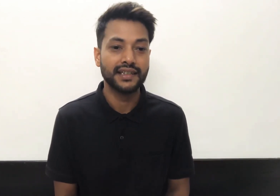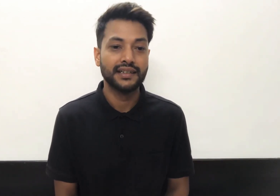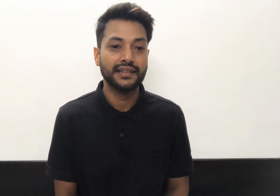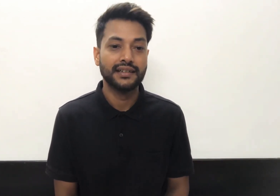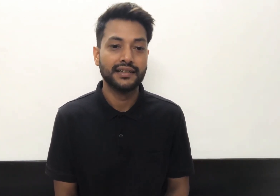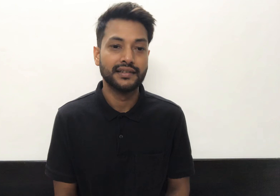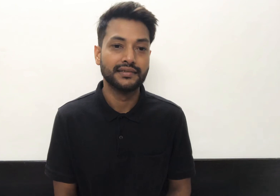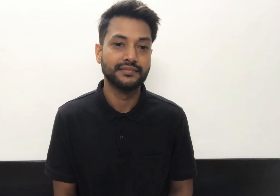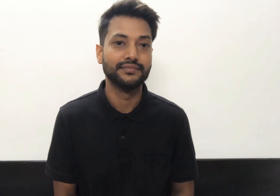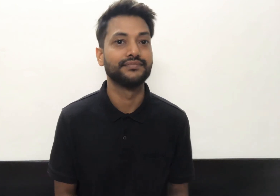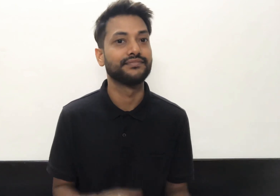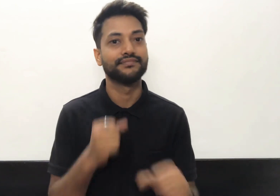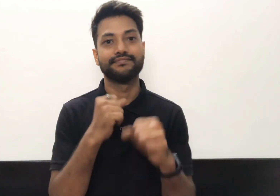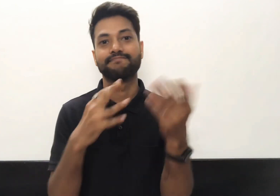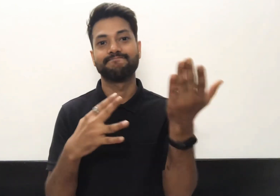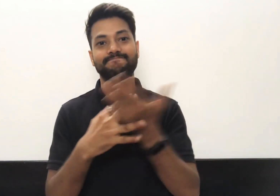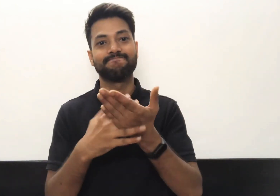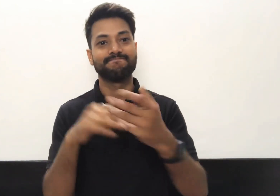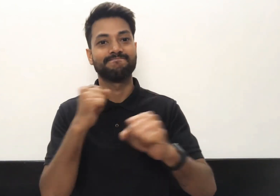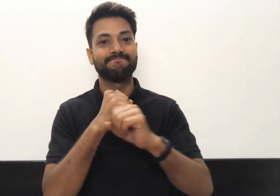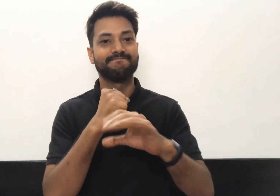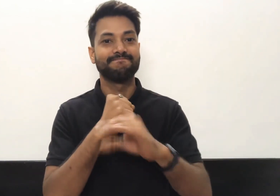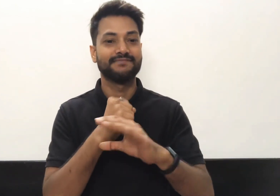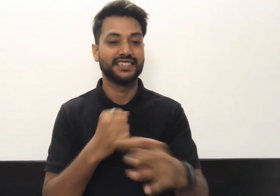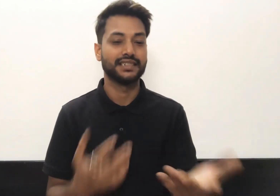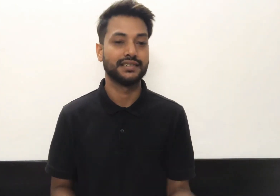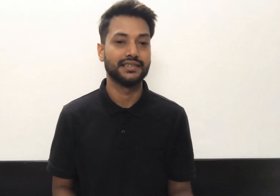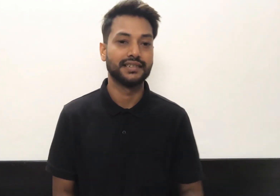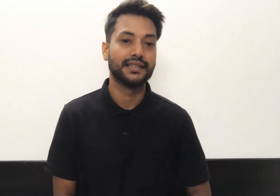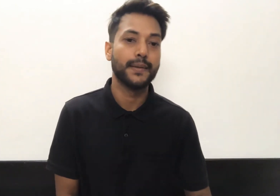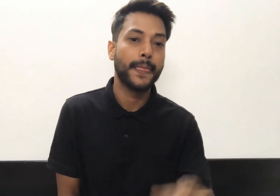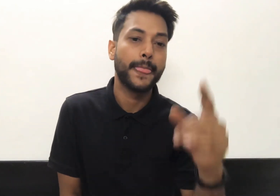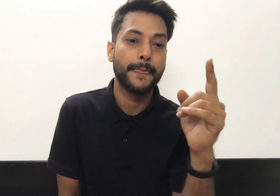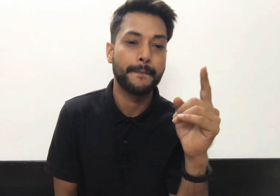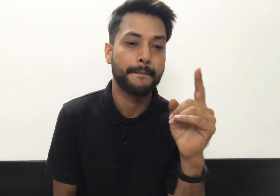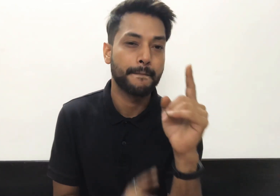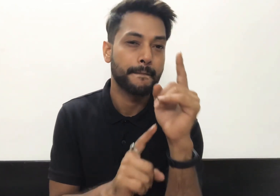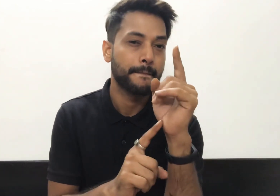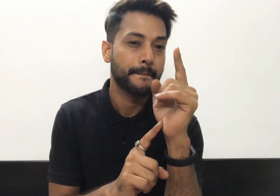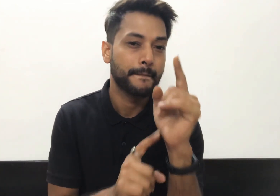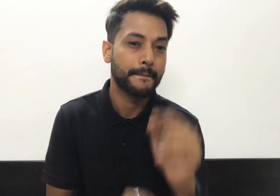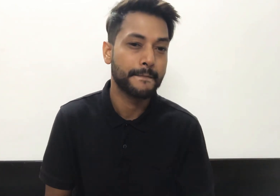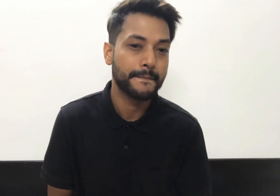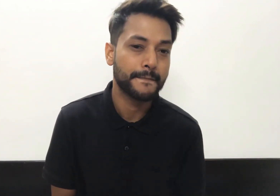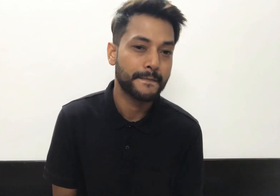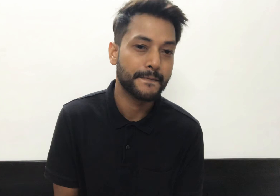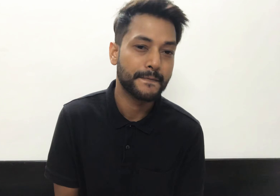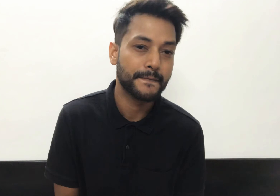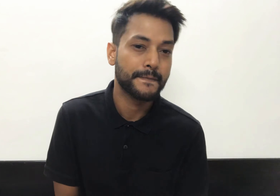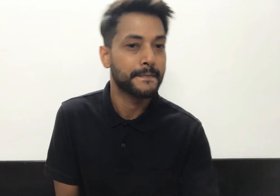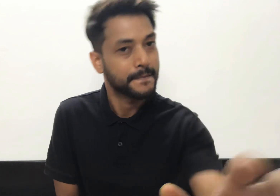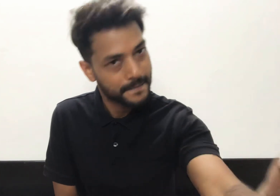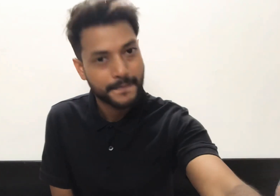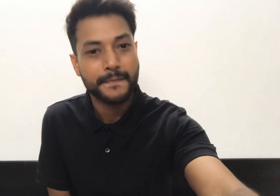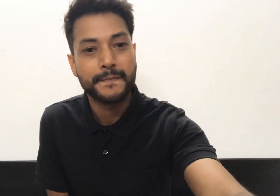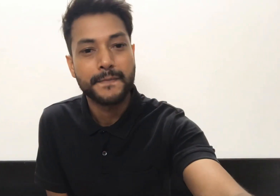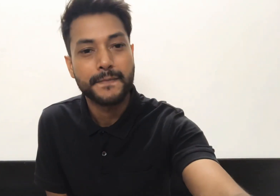Hi everyone, welcome to a special masterclass on Mind Valley. Now in this masterclass, I'm going to be sharing with you some of the most profound ideas I've